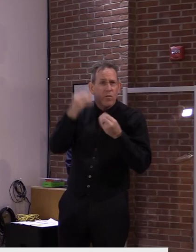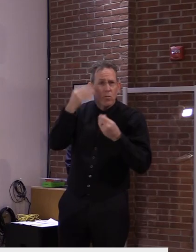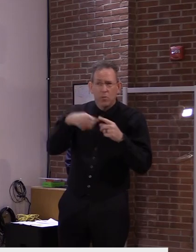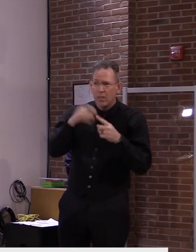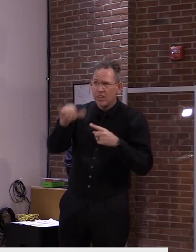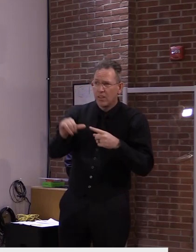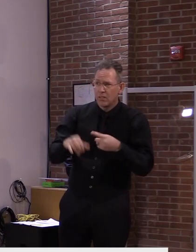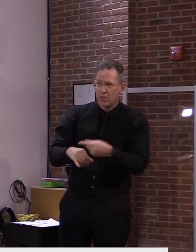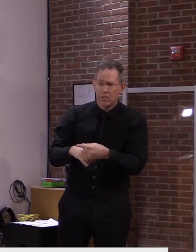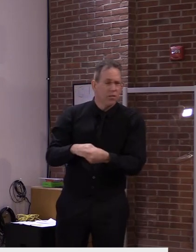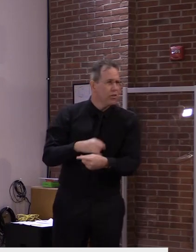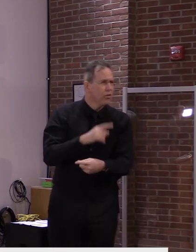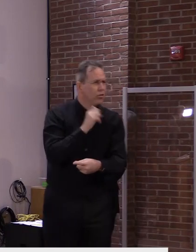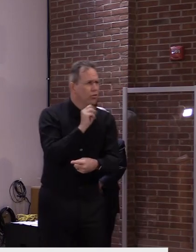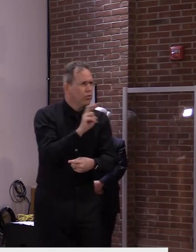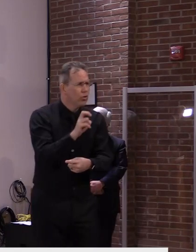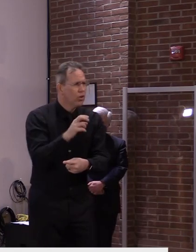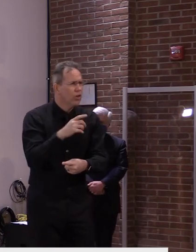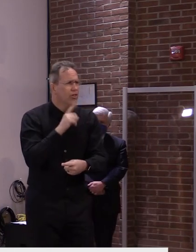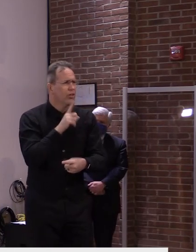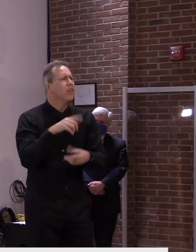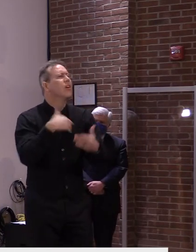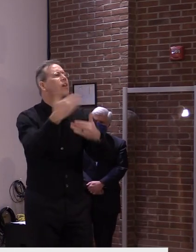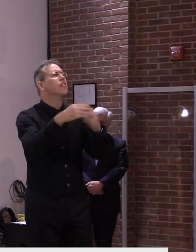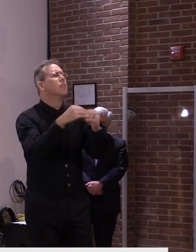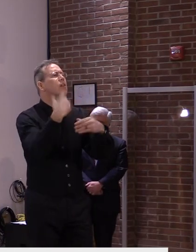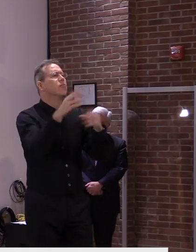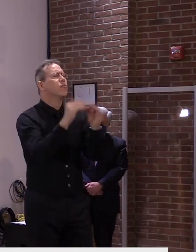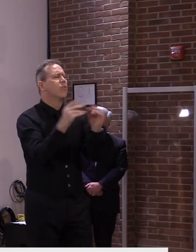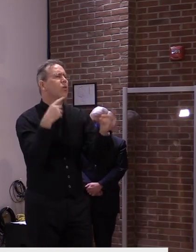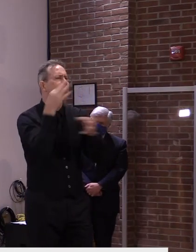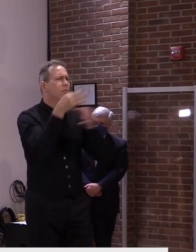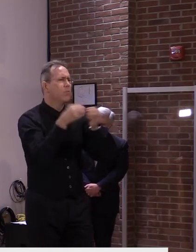Yeah, we'll bring it up. Thank you.